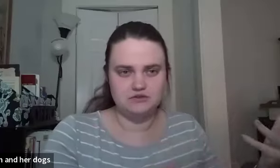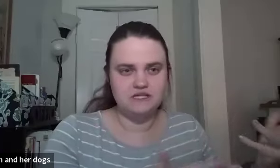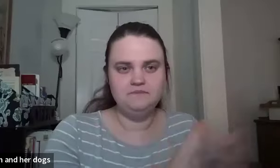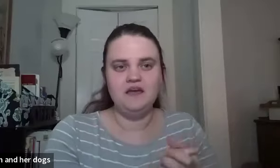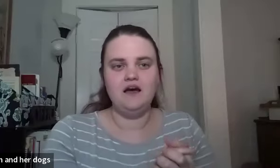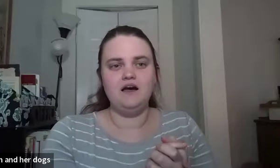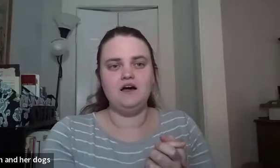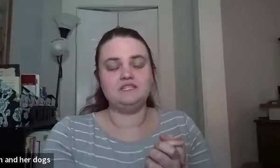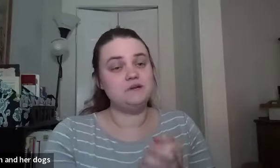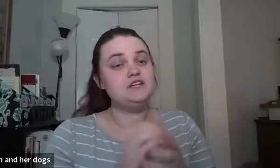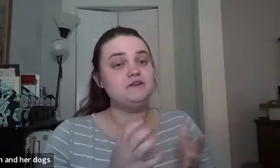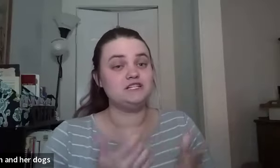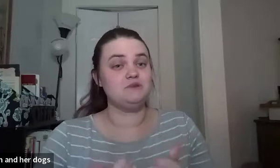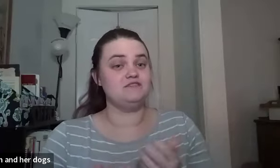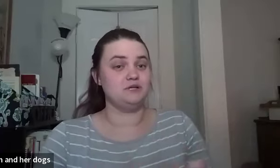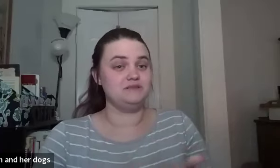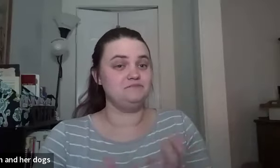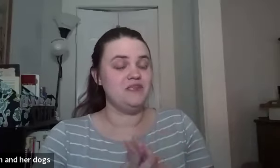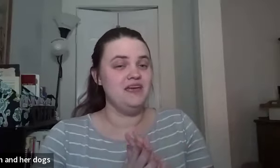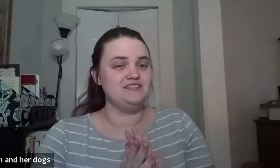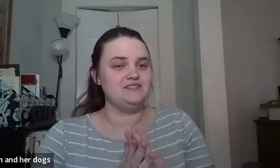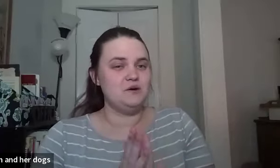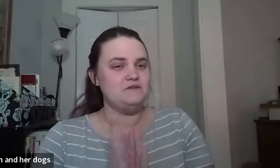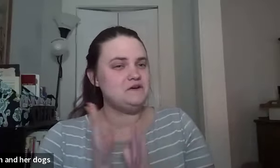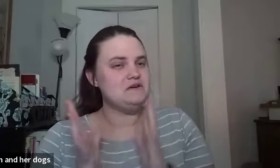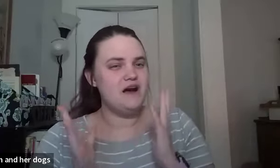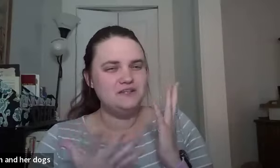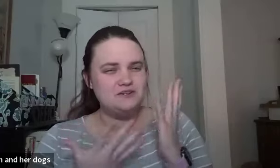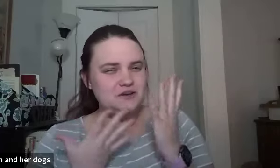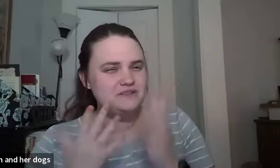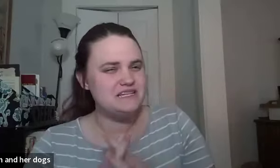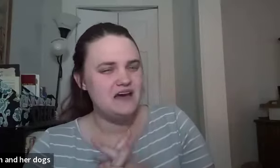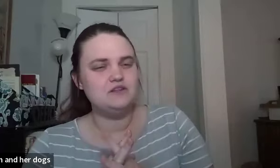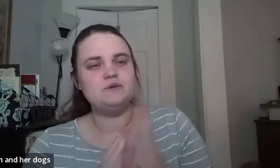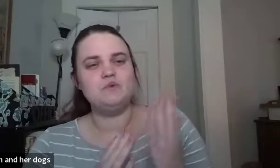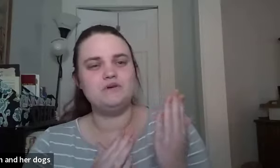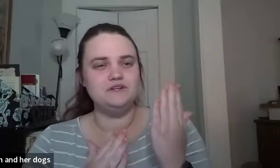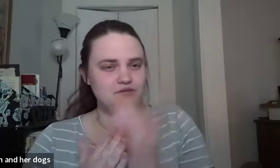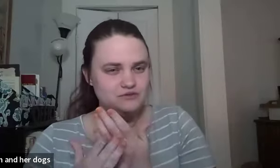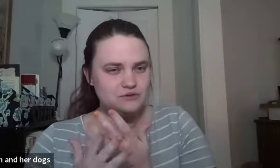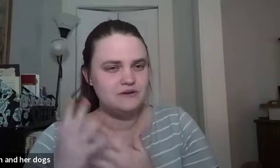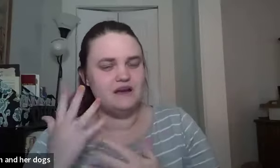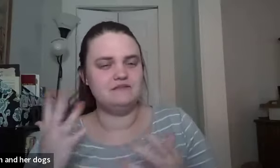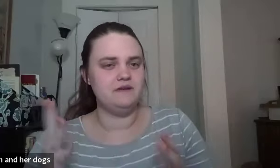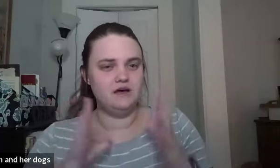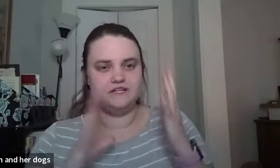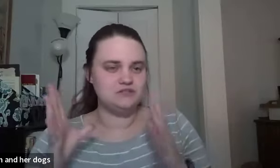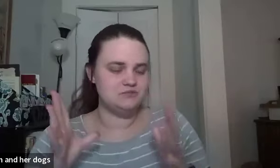naturally, especially if you're an expressive person. So if you're not, you tend to have a little bit more of a neutral kind of facial